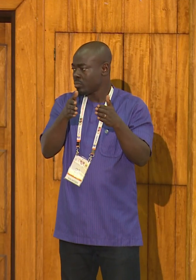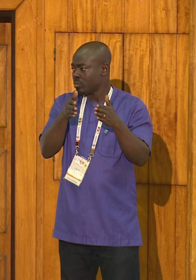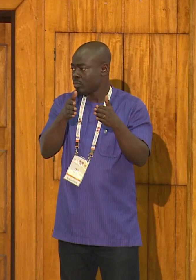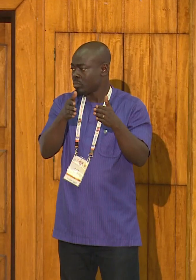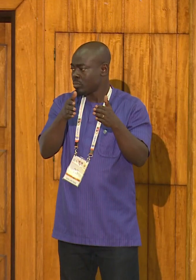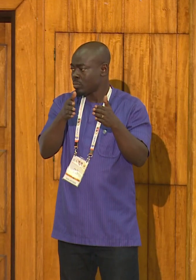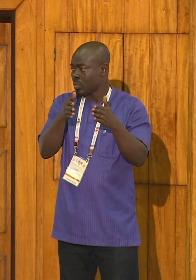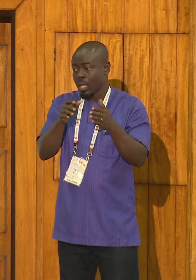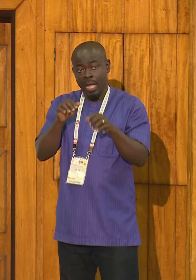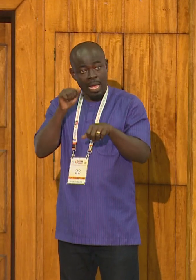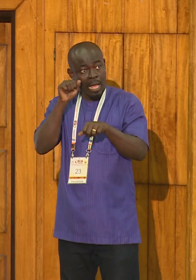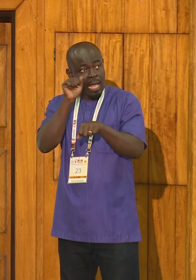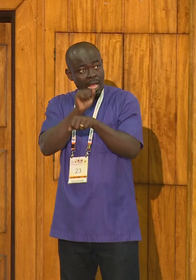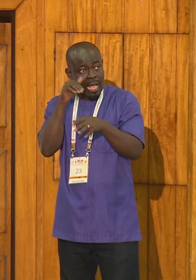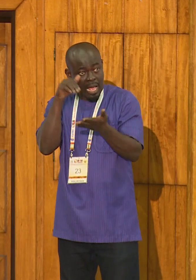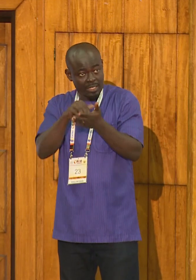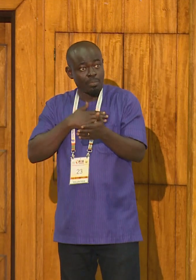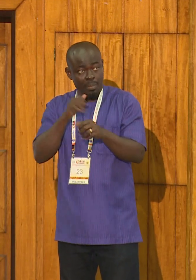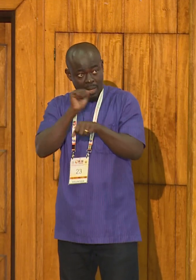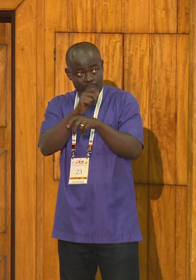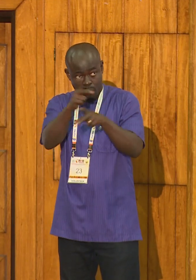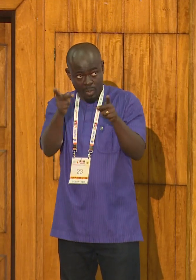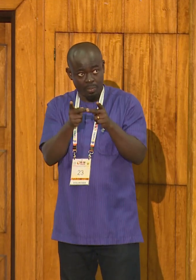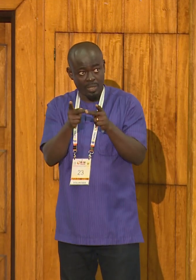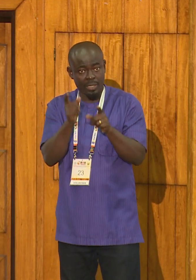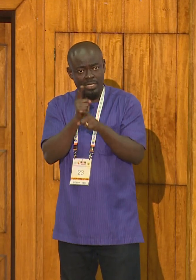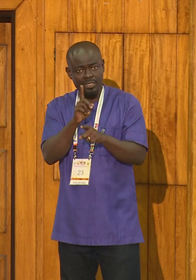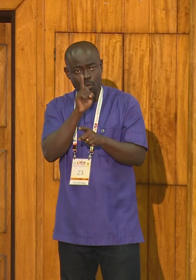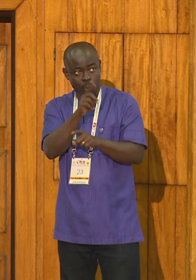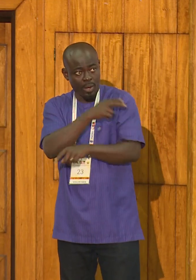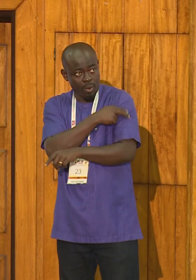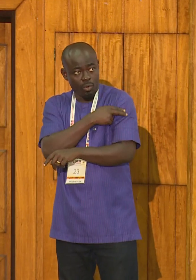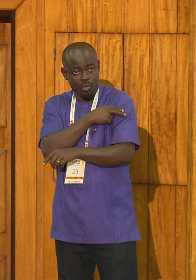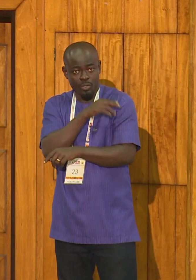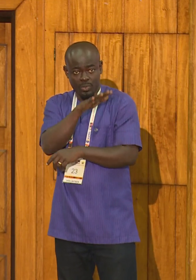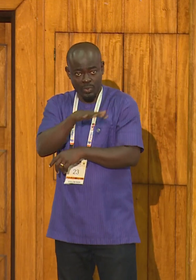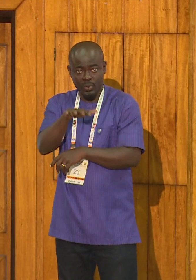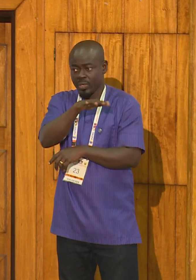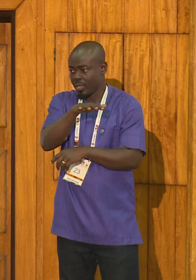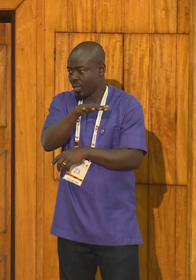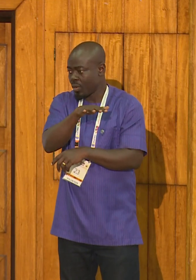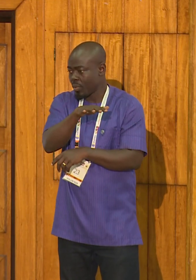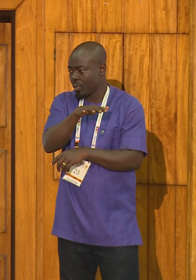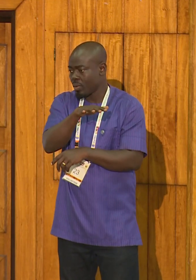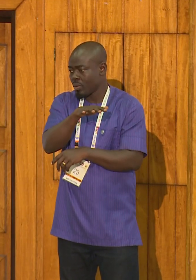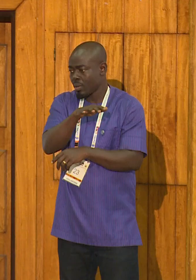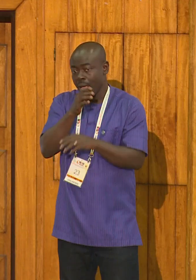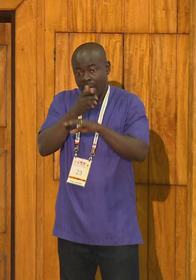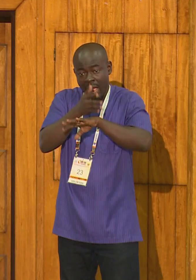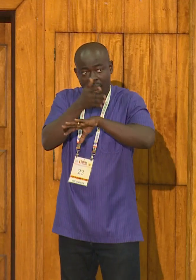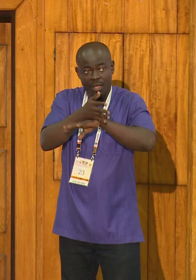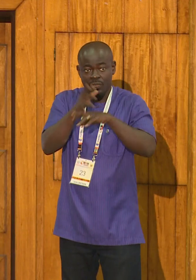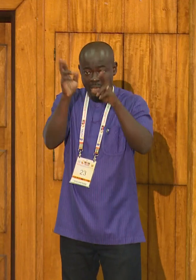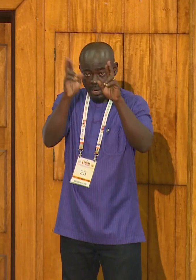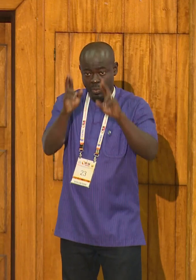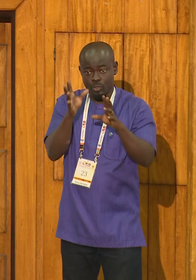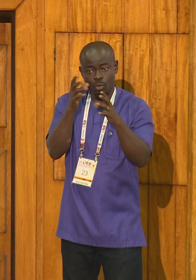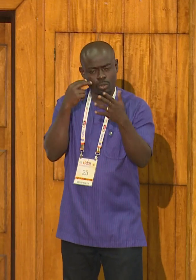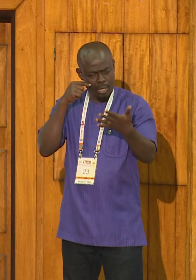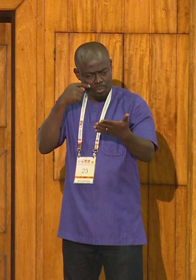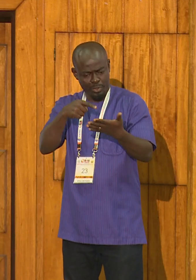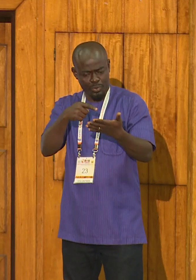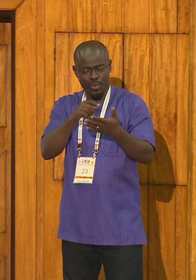of Excellence, which is just one facility in Bulawayo. But after the results that we